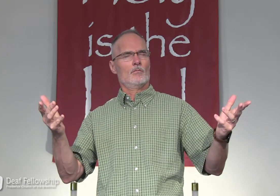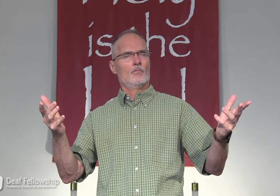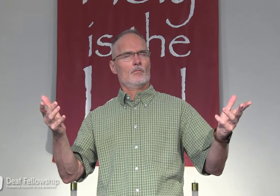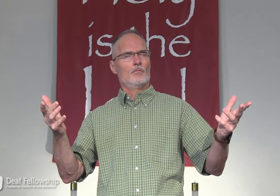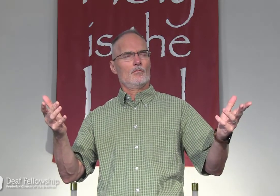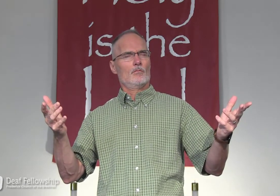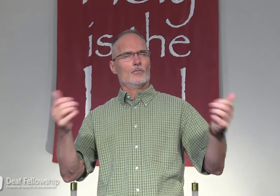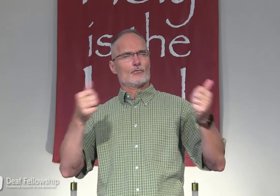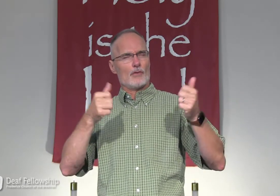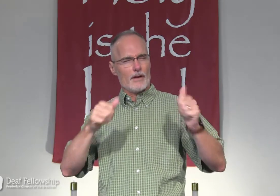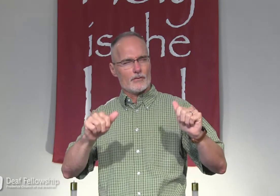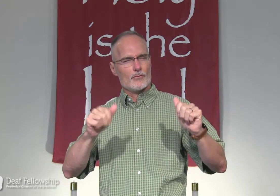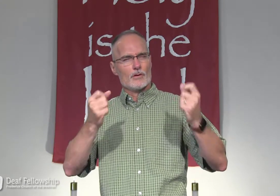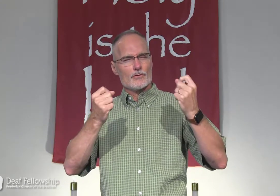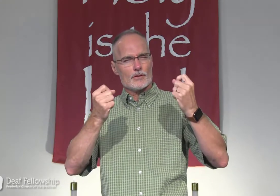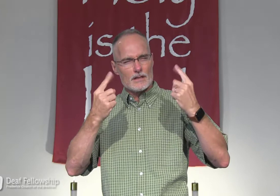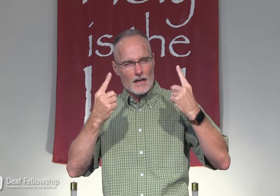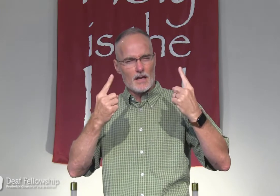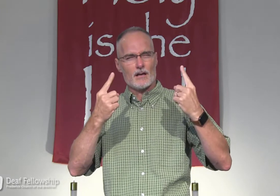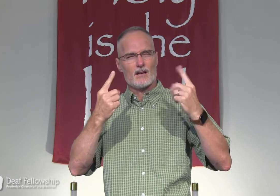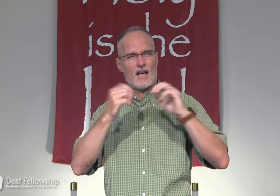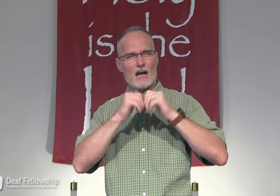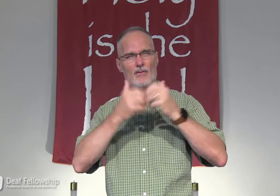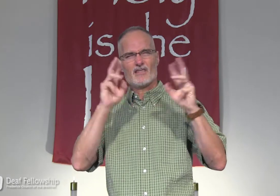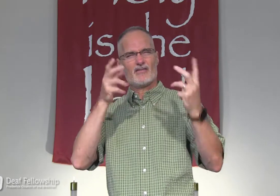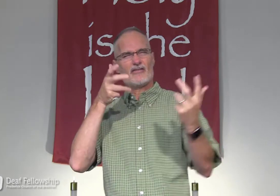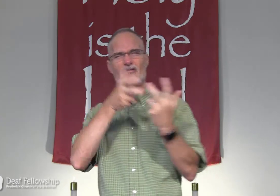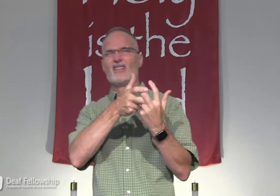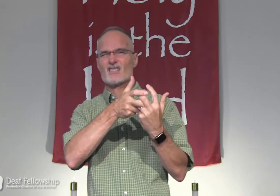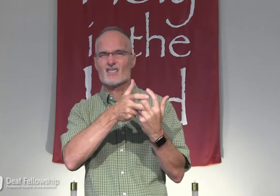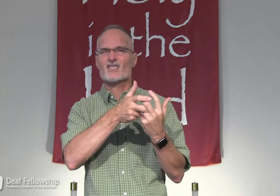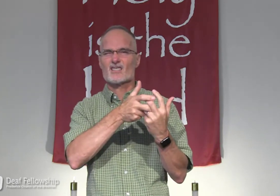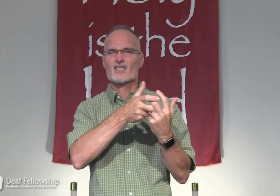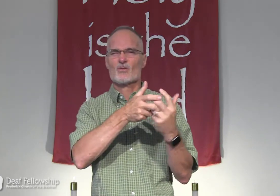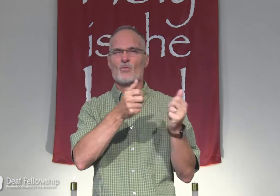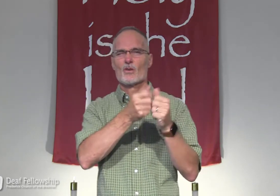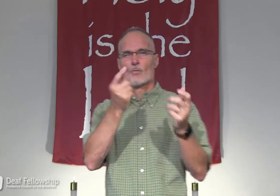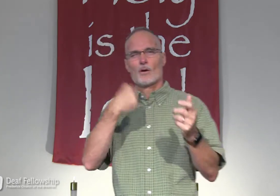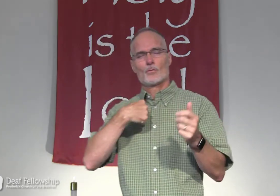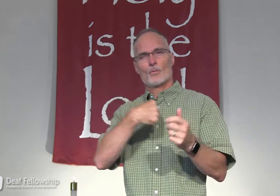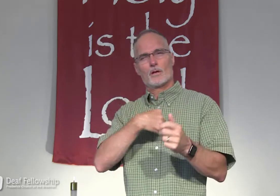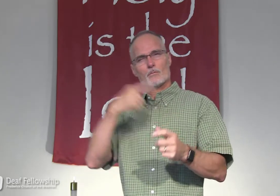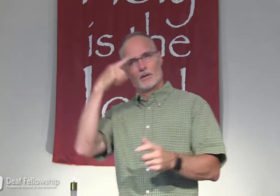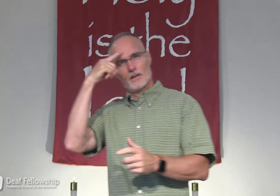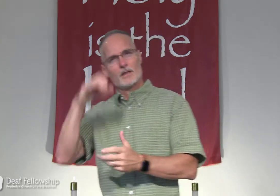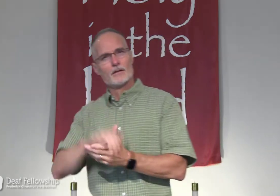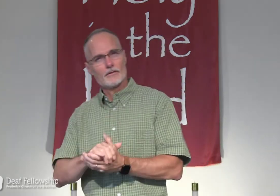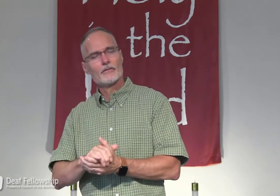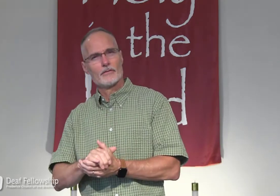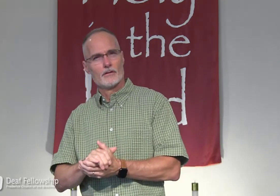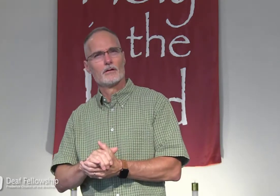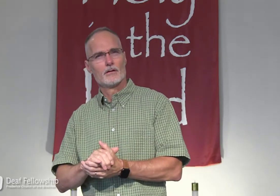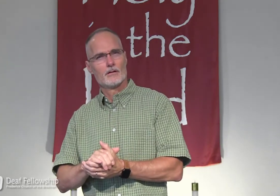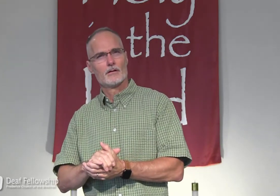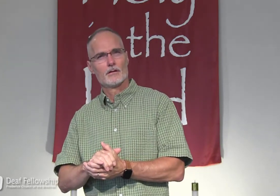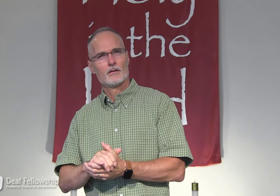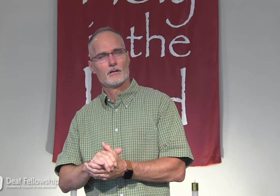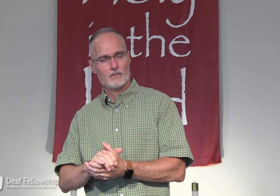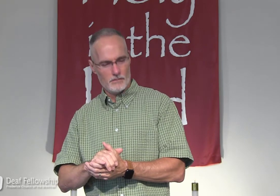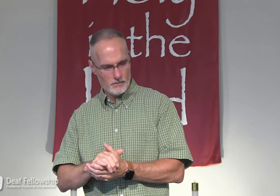feet, shakes us to the core, and we're trying to understand how that